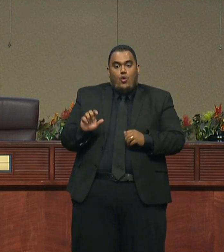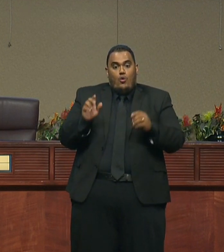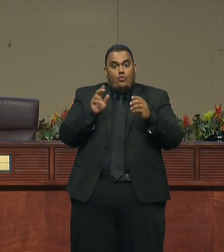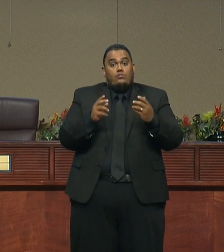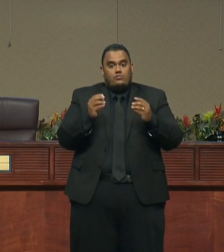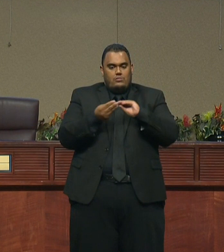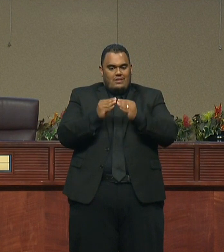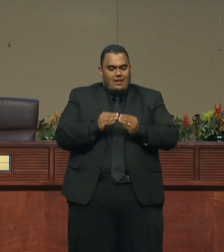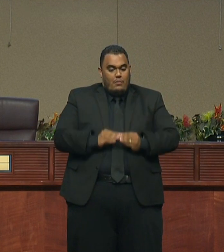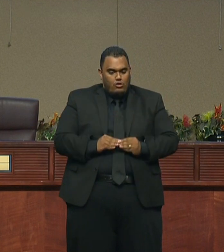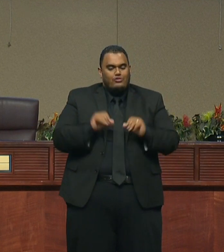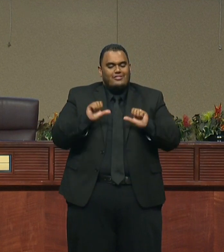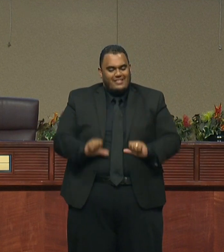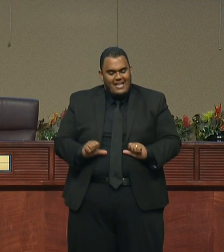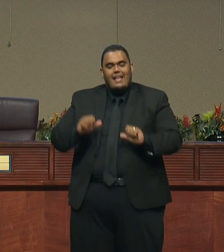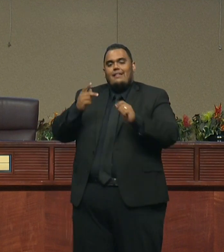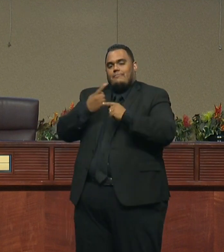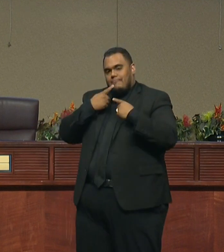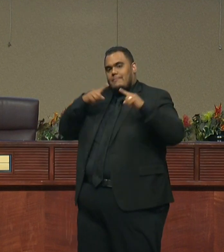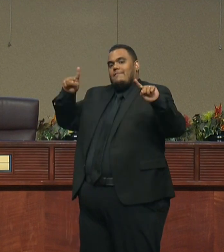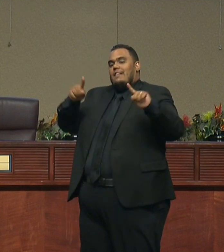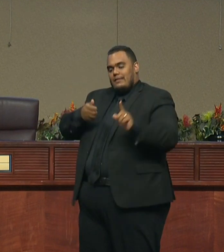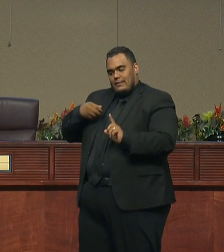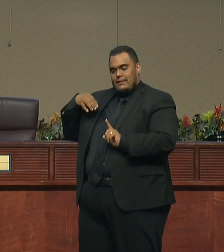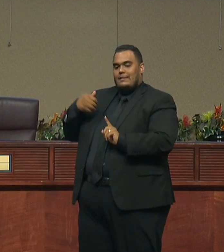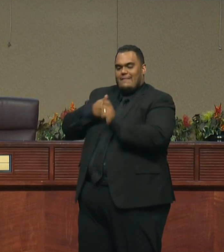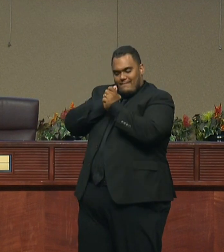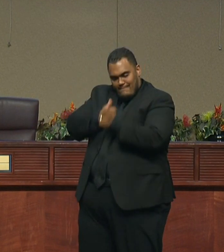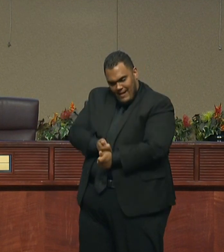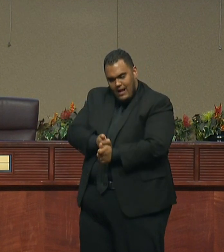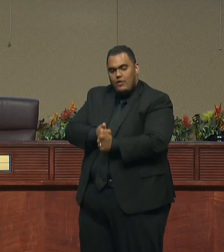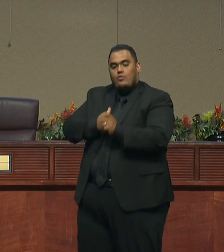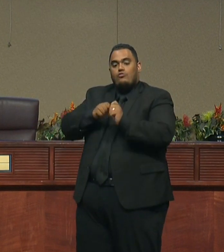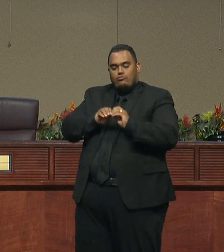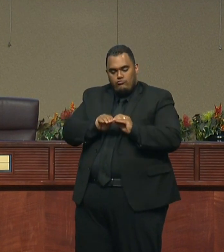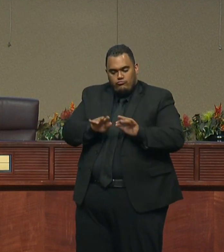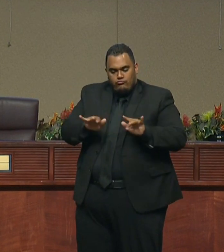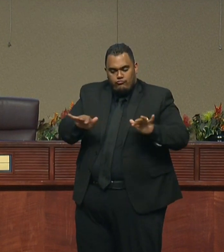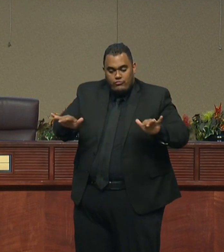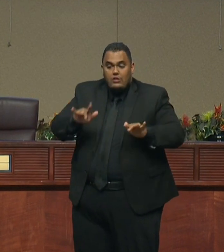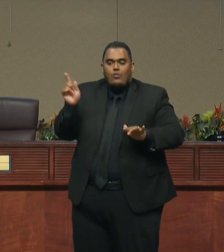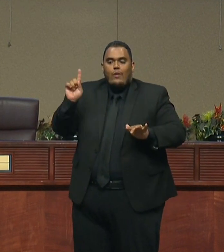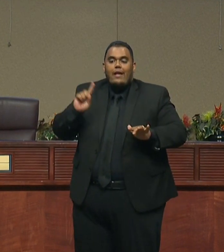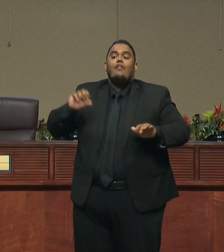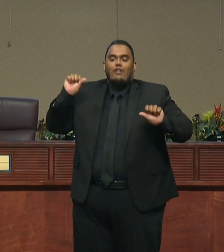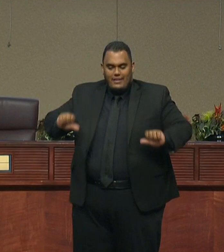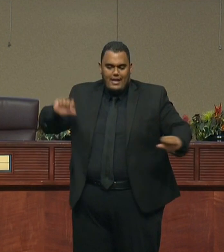trace investigation and spread the virus, stop the spreading of the virus in our community.